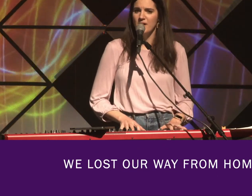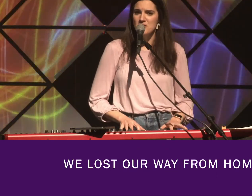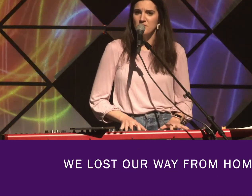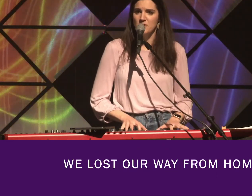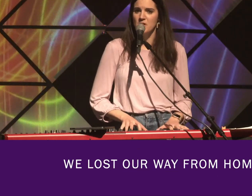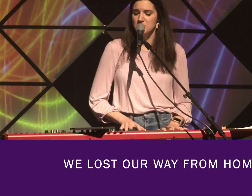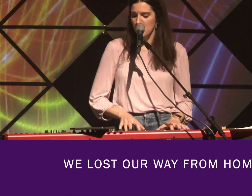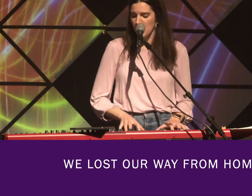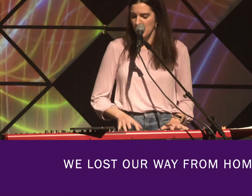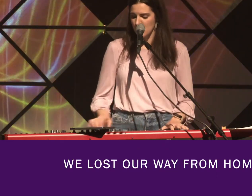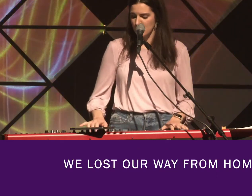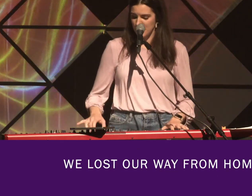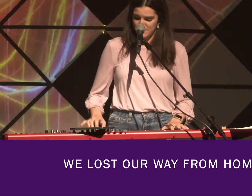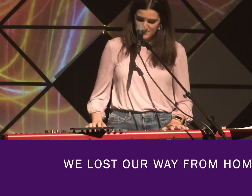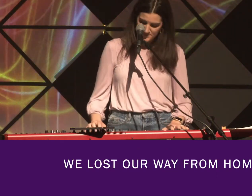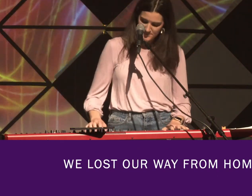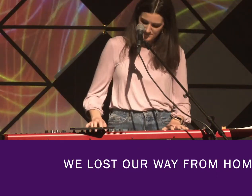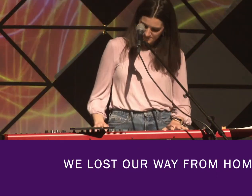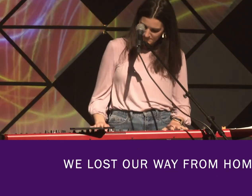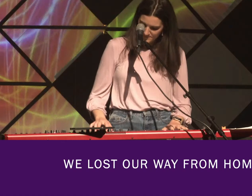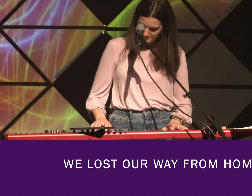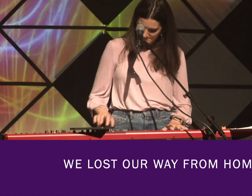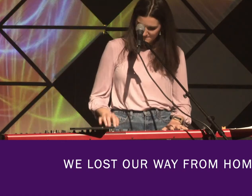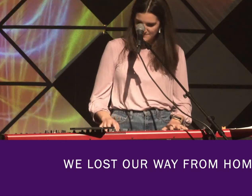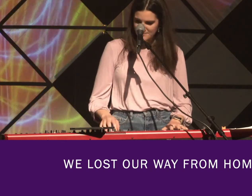our way from home.